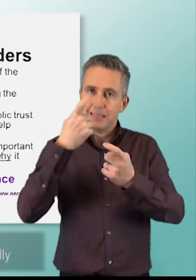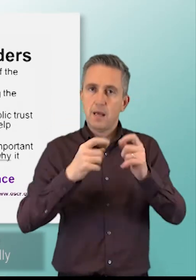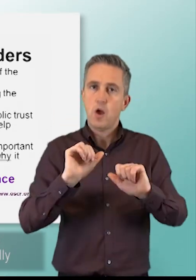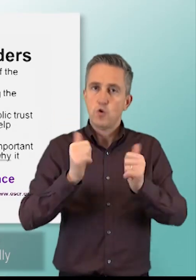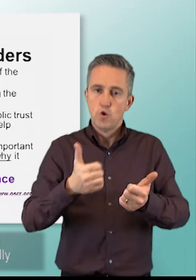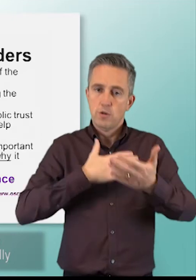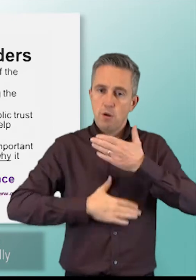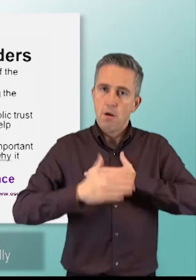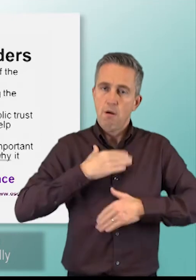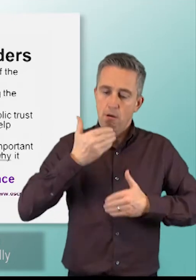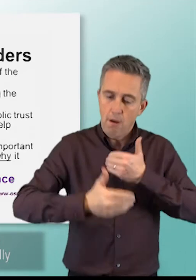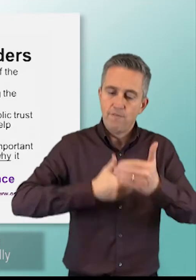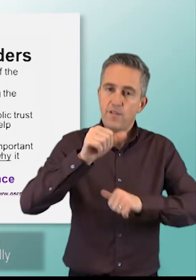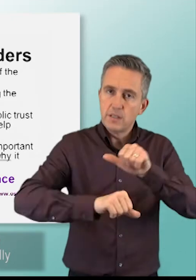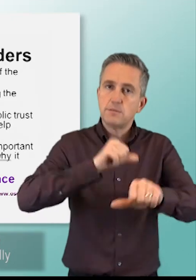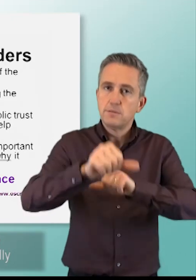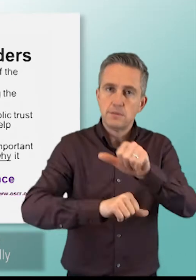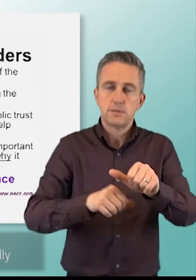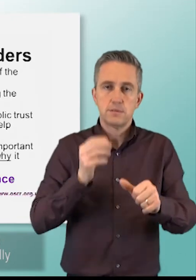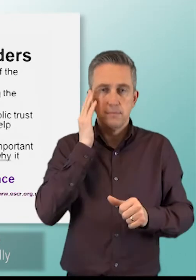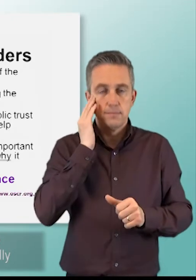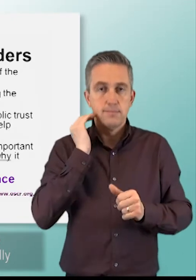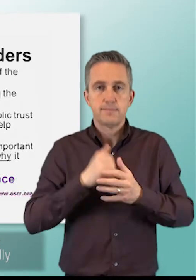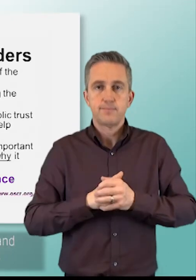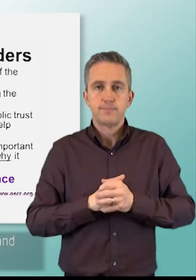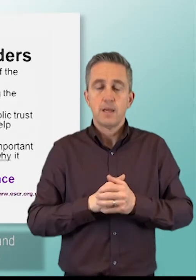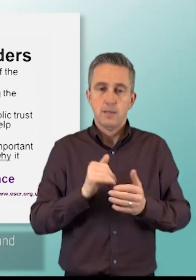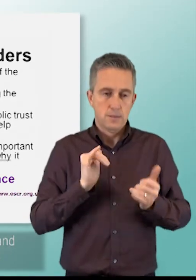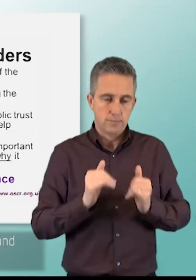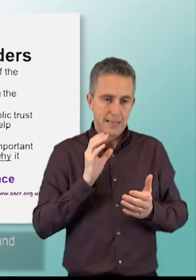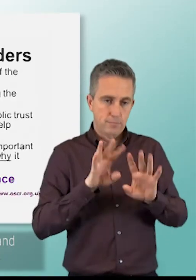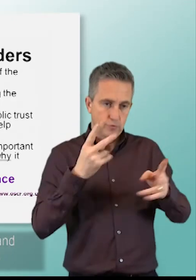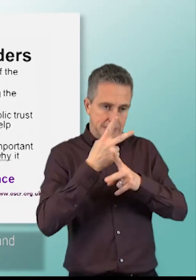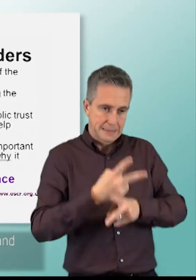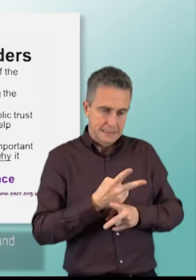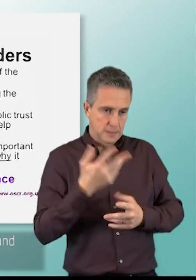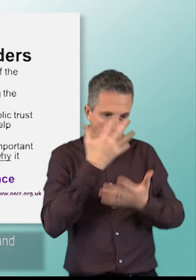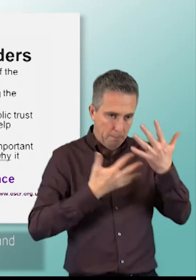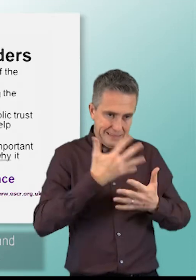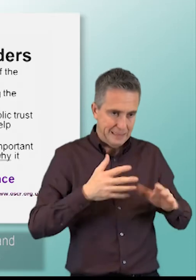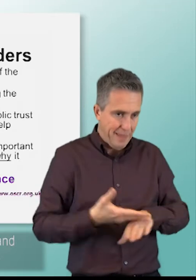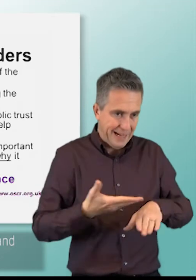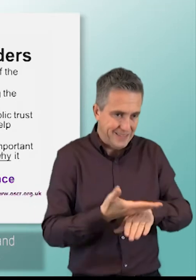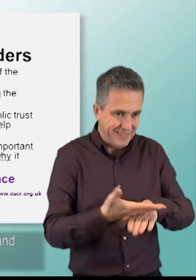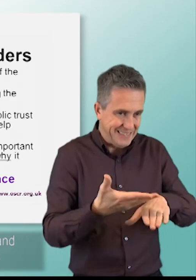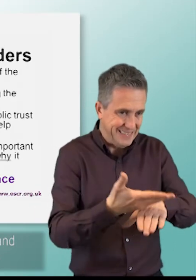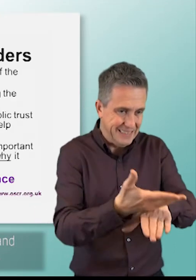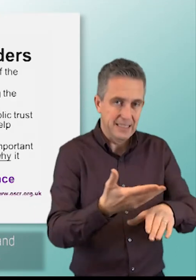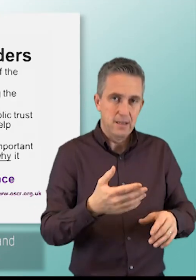organisation. Because understandably so, they're so focused on actually what the charity is doing in terms of its